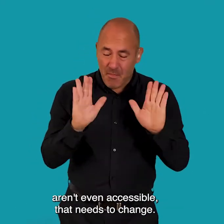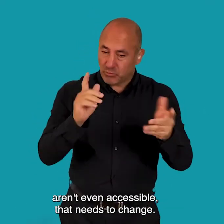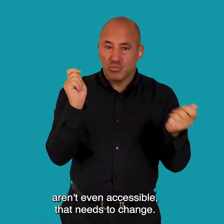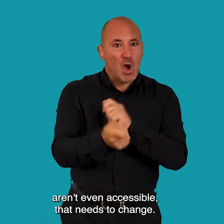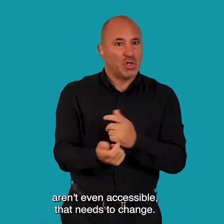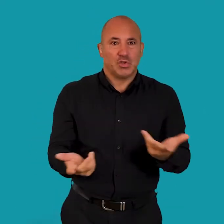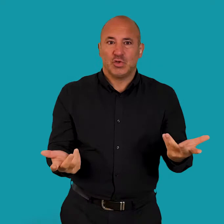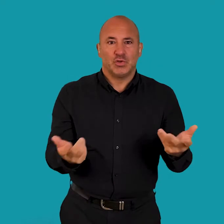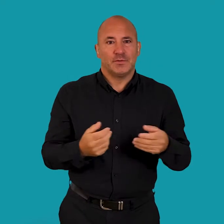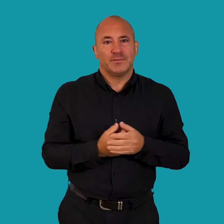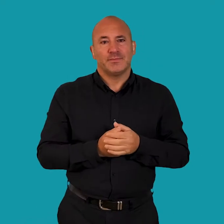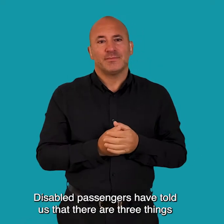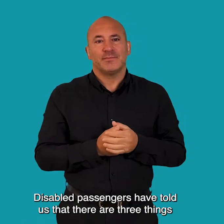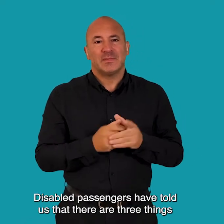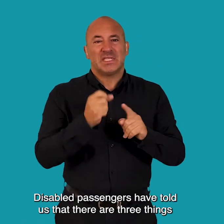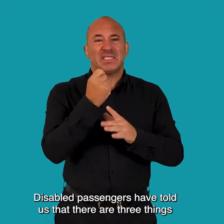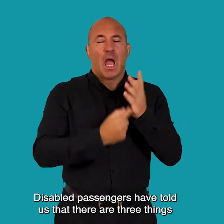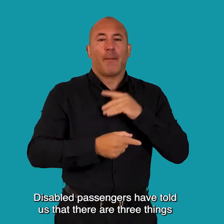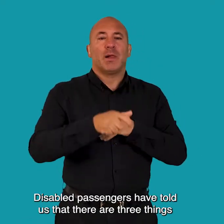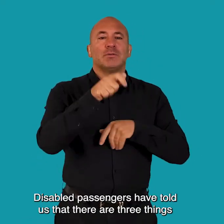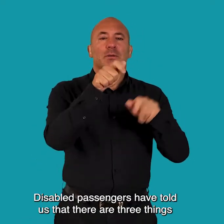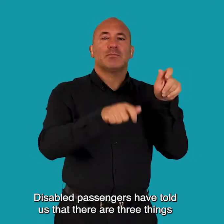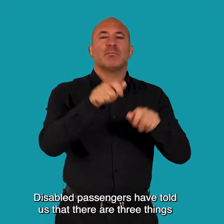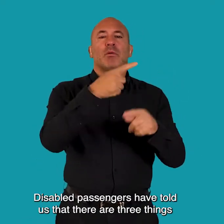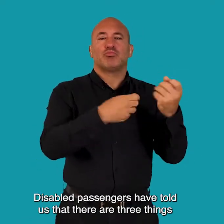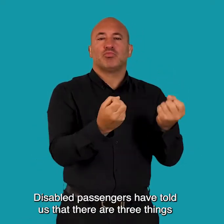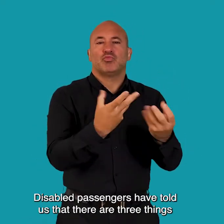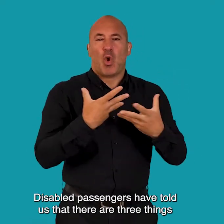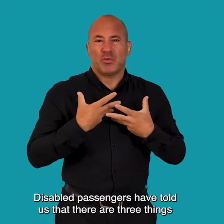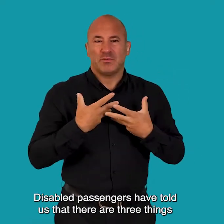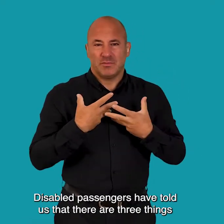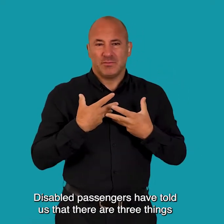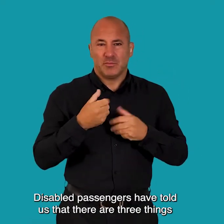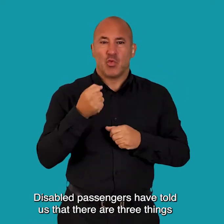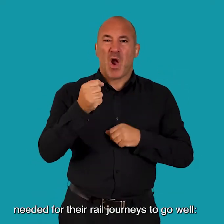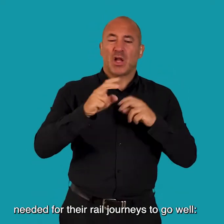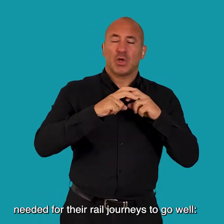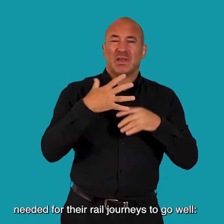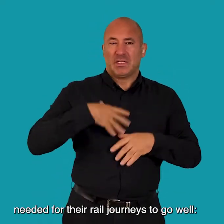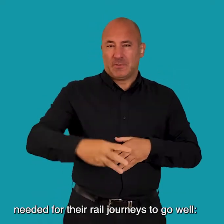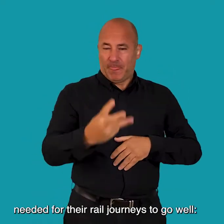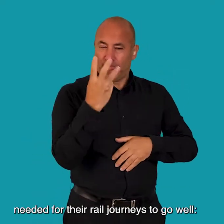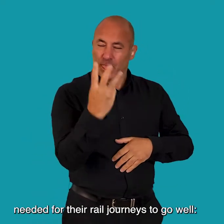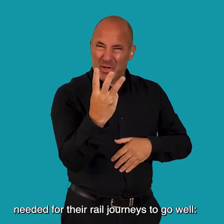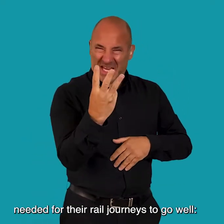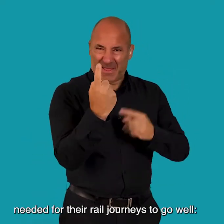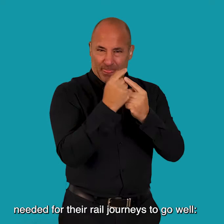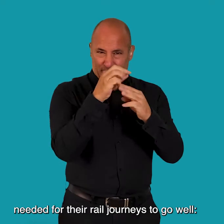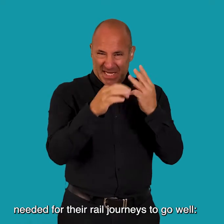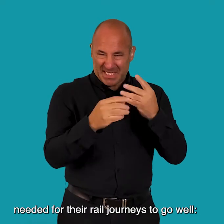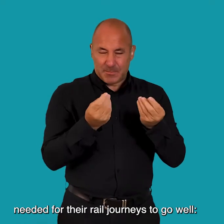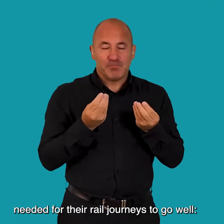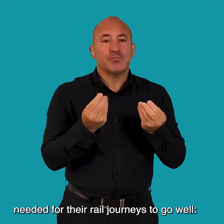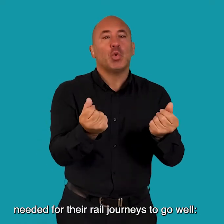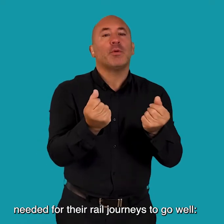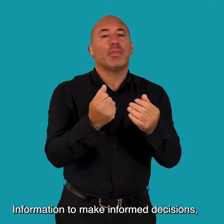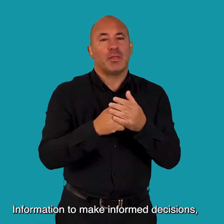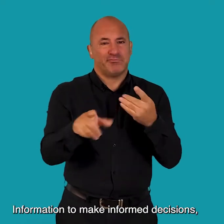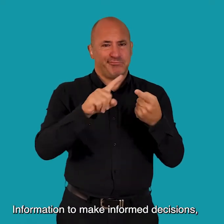change." Disabled passengers have told us that there are three things needed for their rail journeys to go well: information